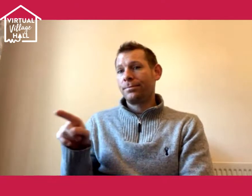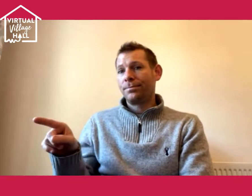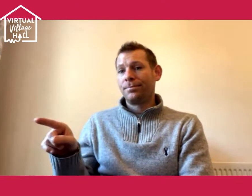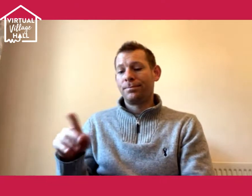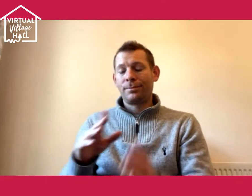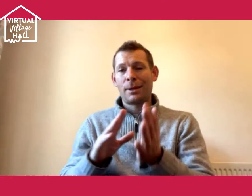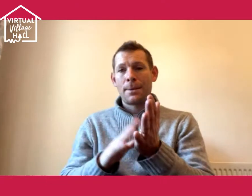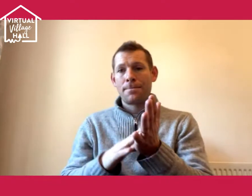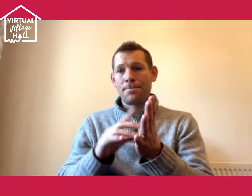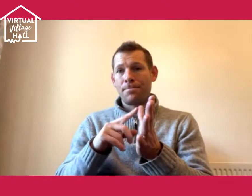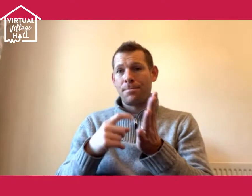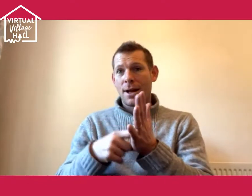Then Mark.